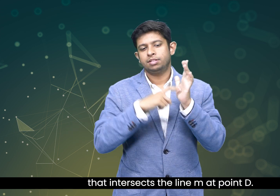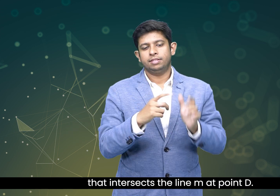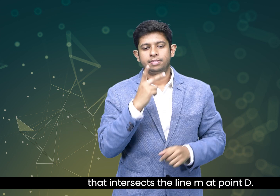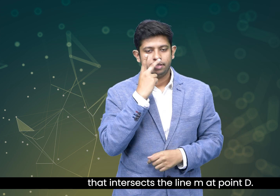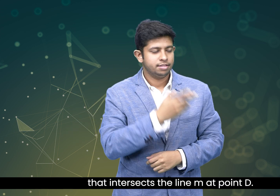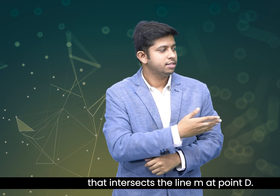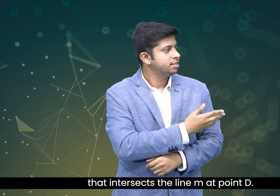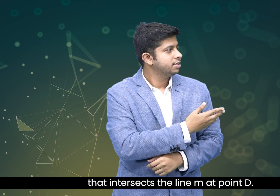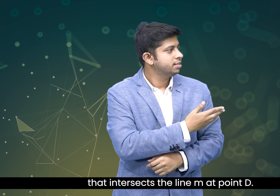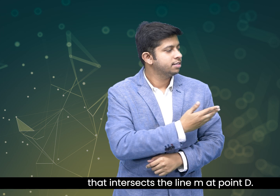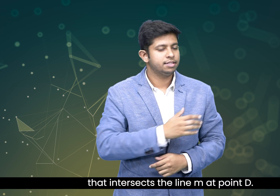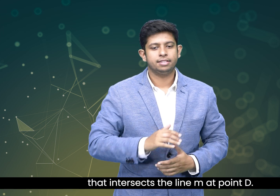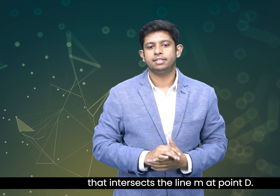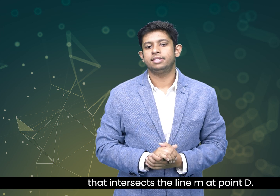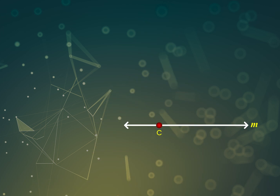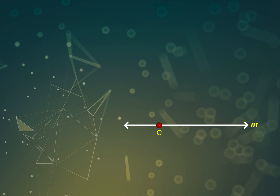line M at point D.